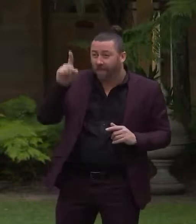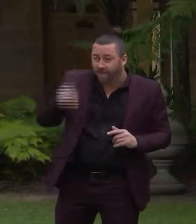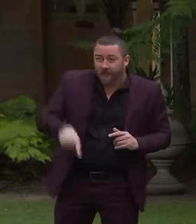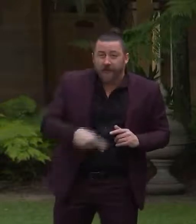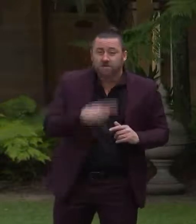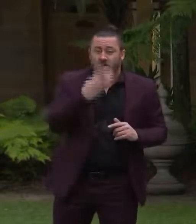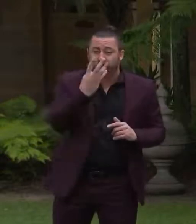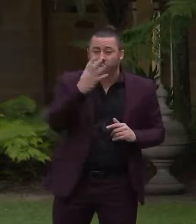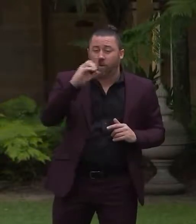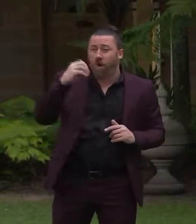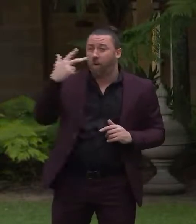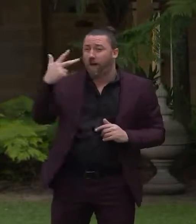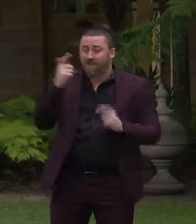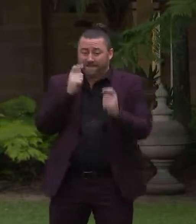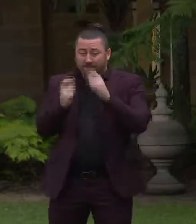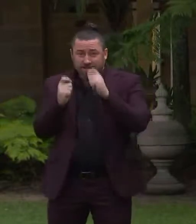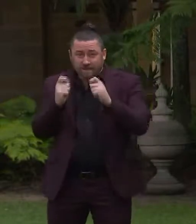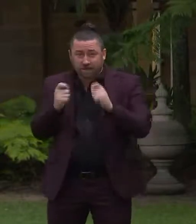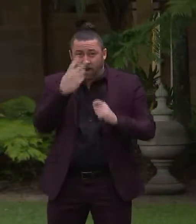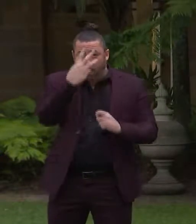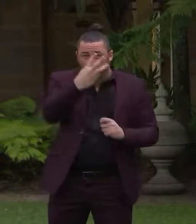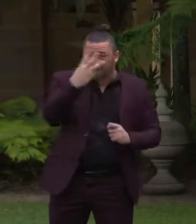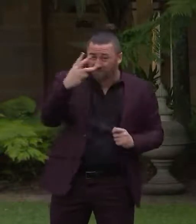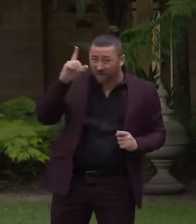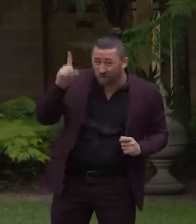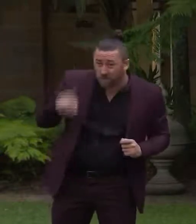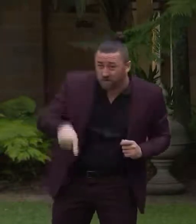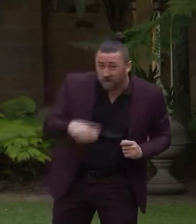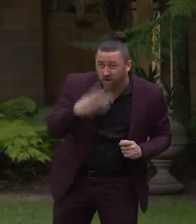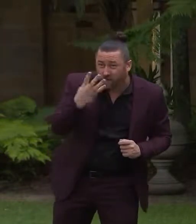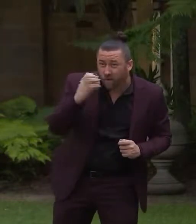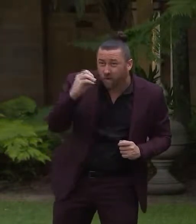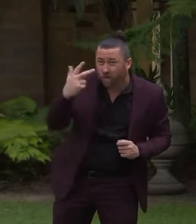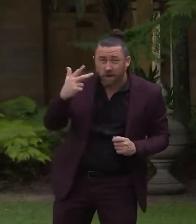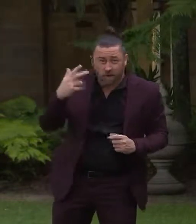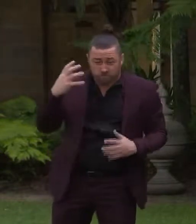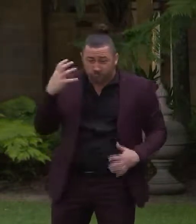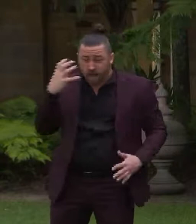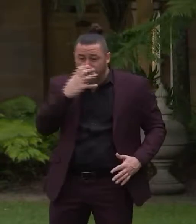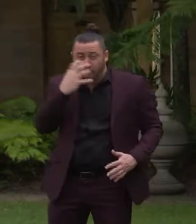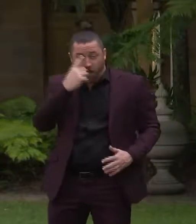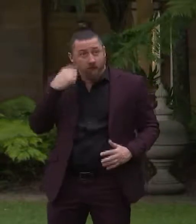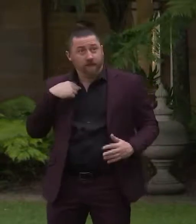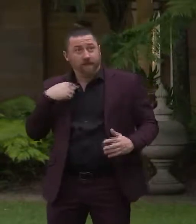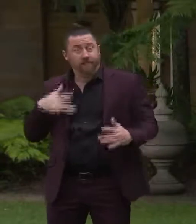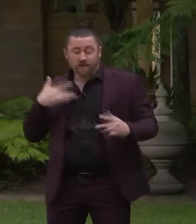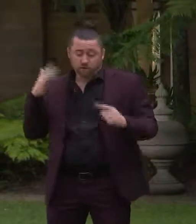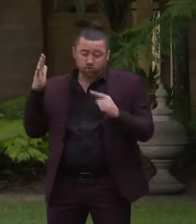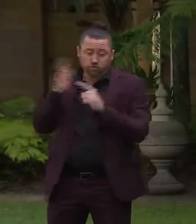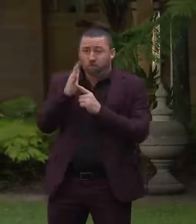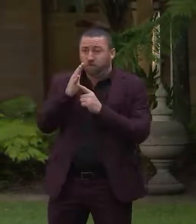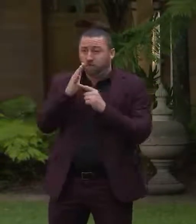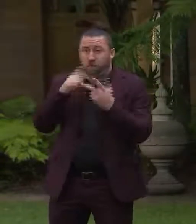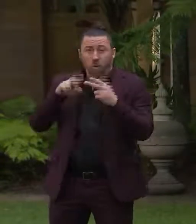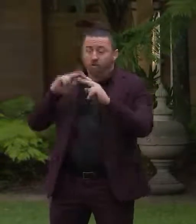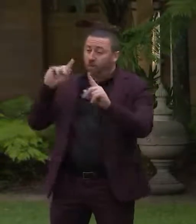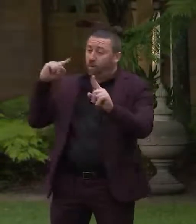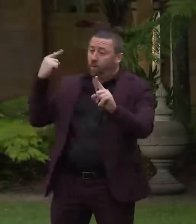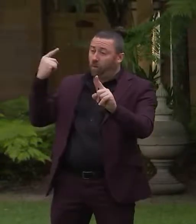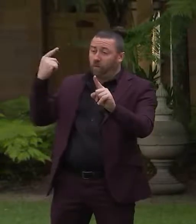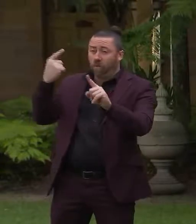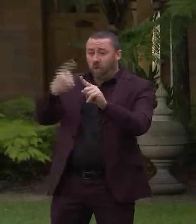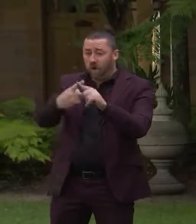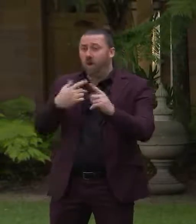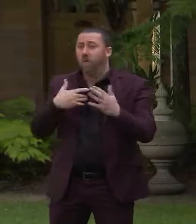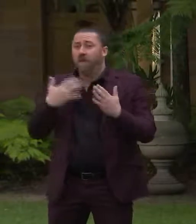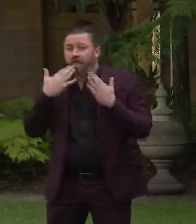33,408 tests. That is a massive, massive number. I think that's probably our highest. And I do want to thank Queenslanders